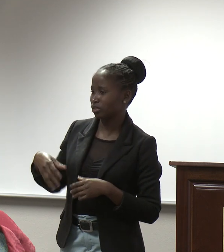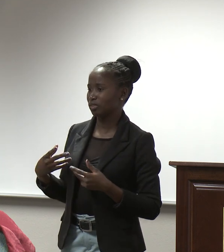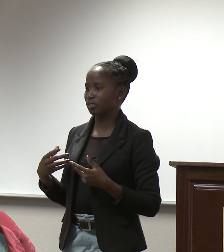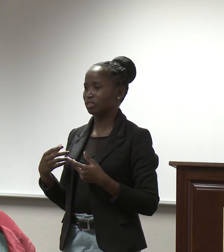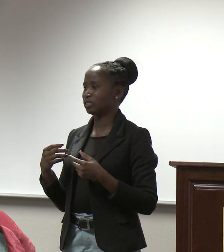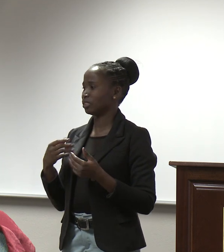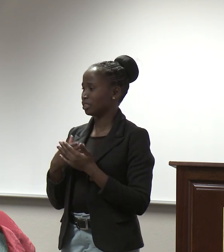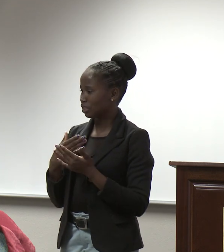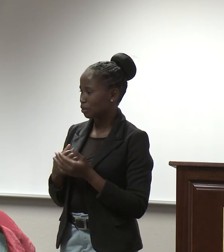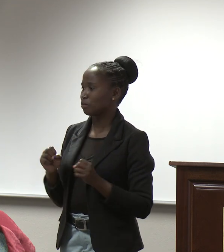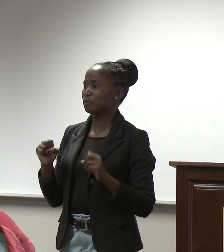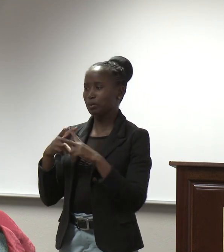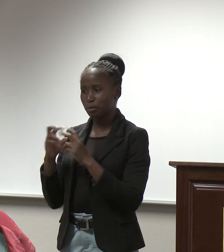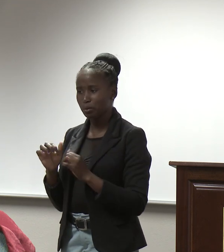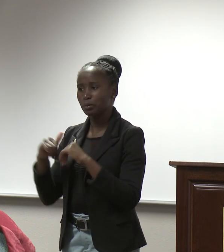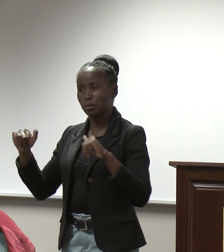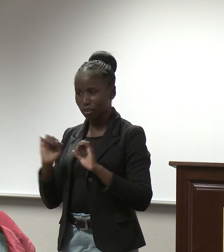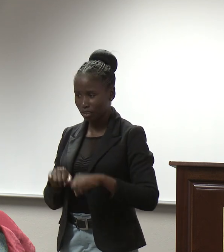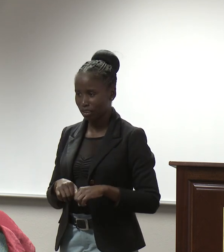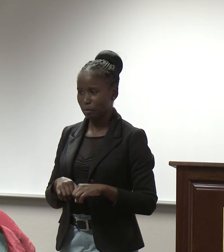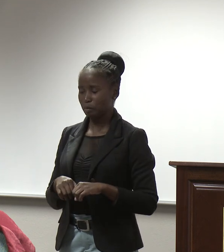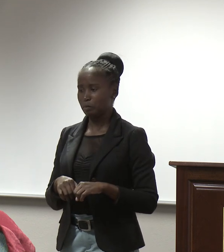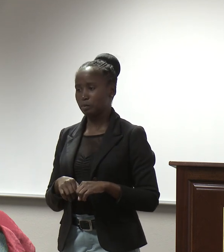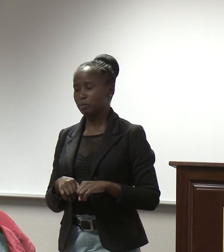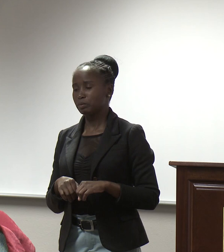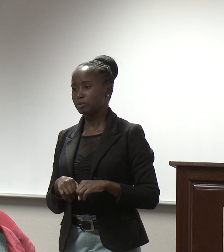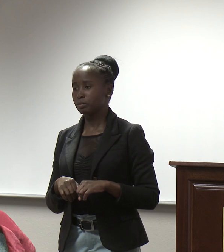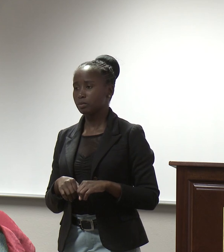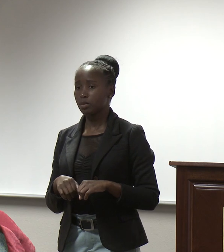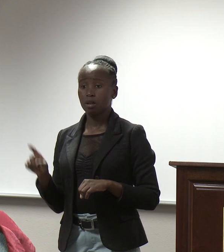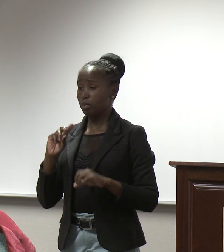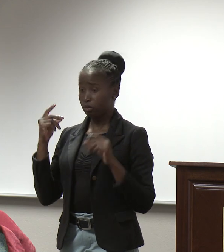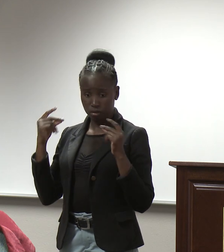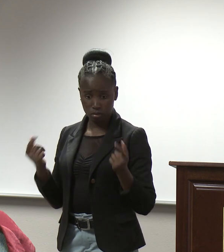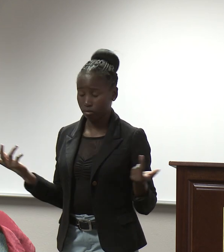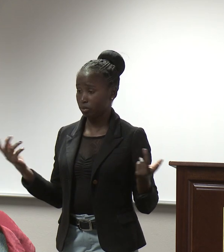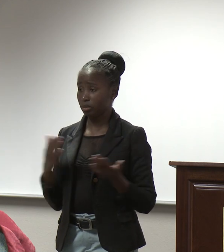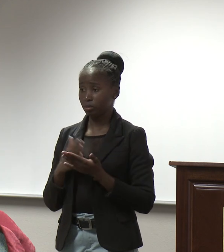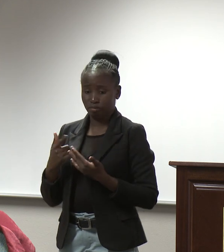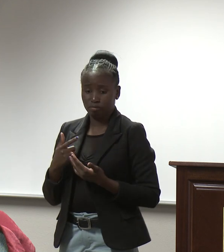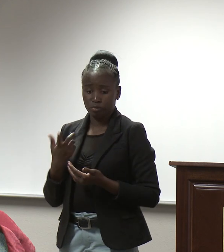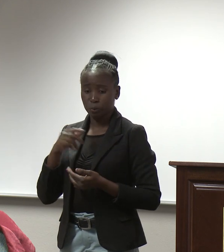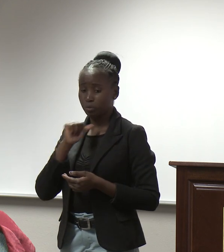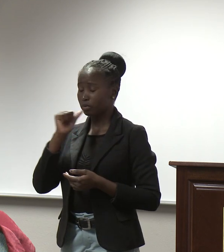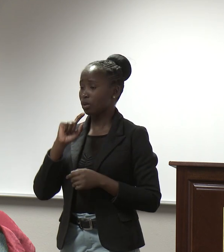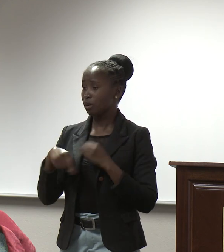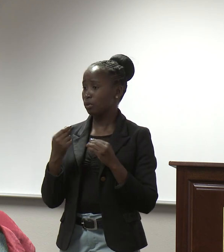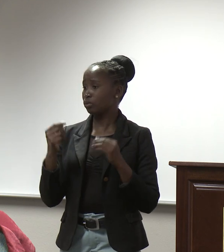on. You go on, right? All of a sudden, neoliberalism does not care about national